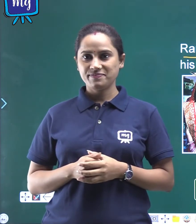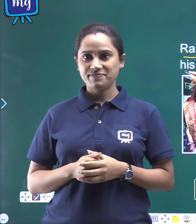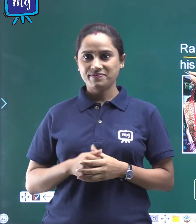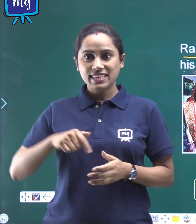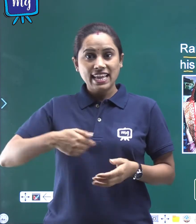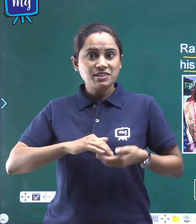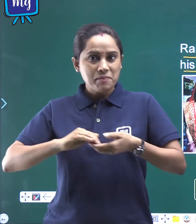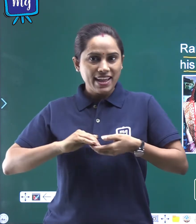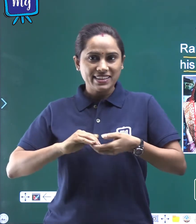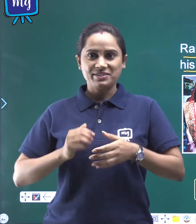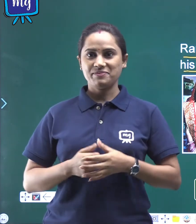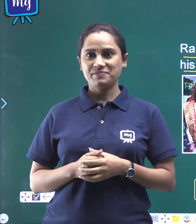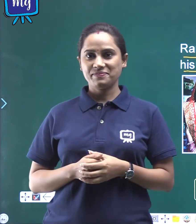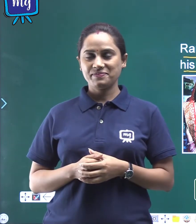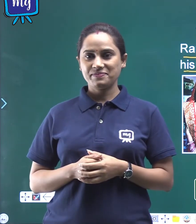his marriage.